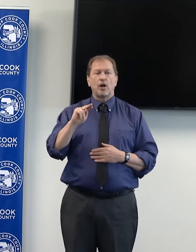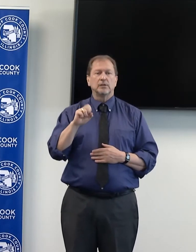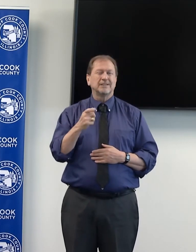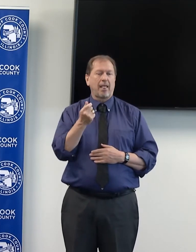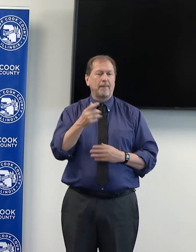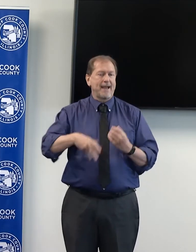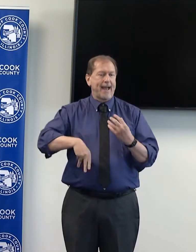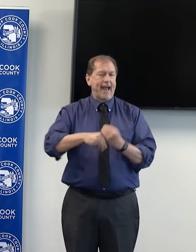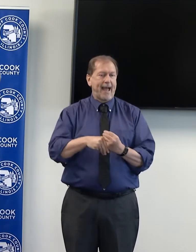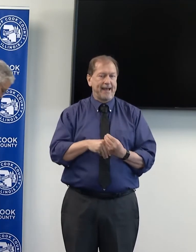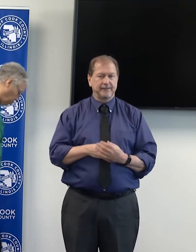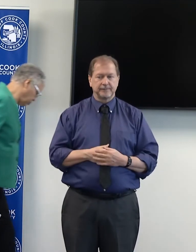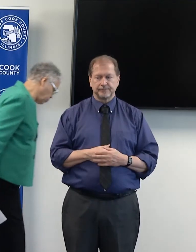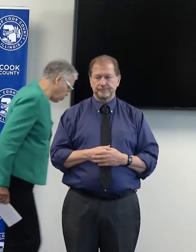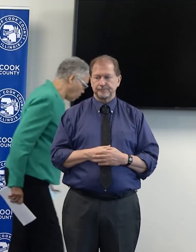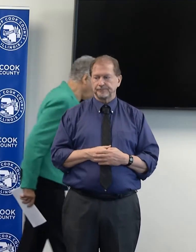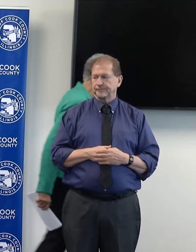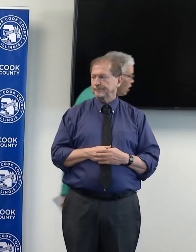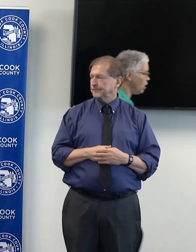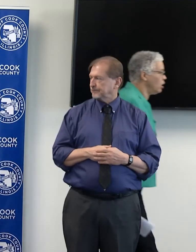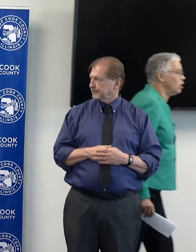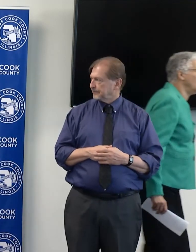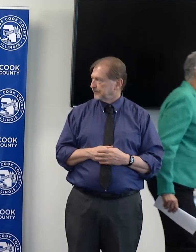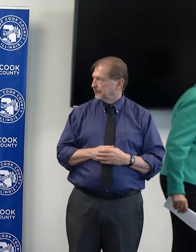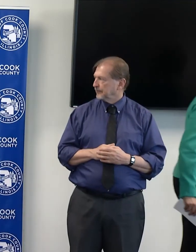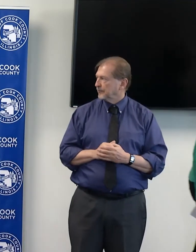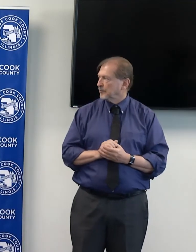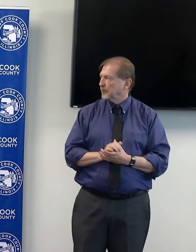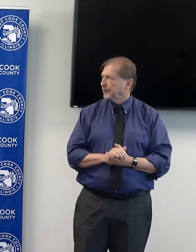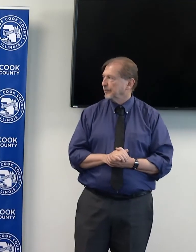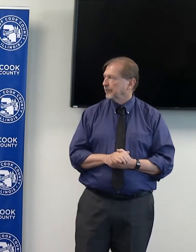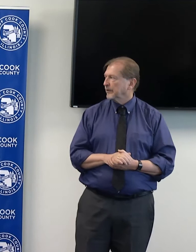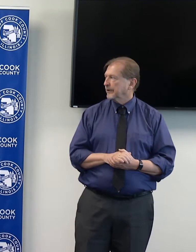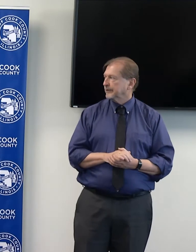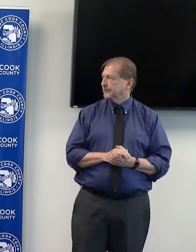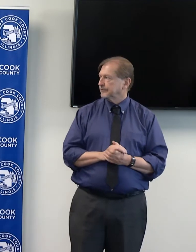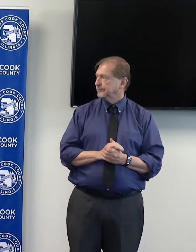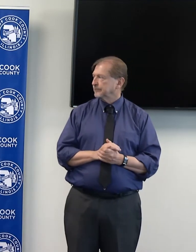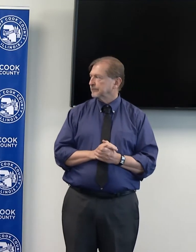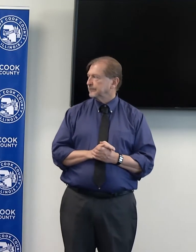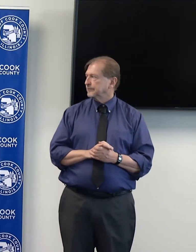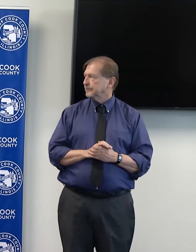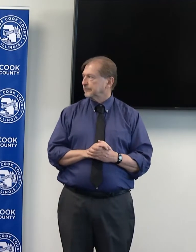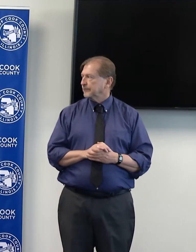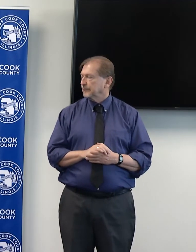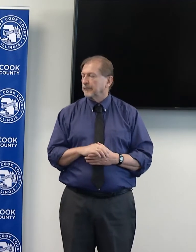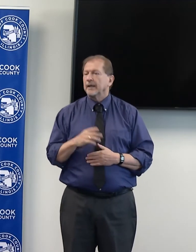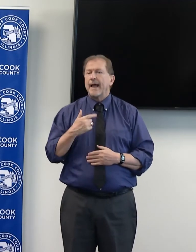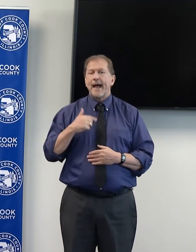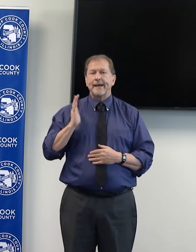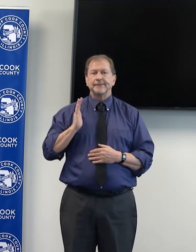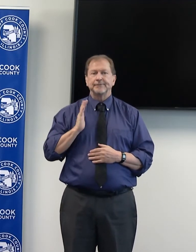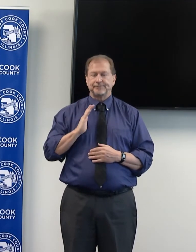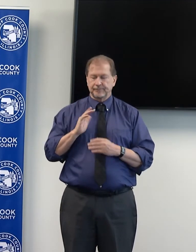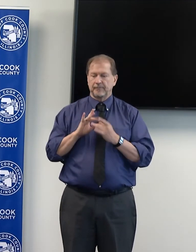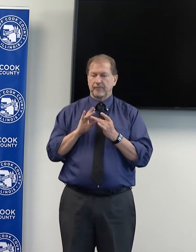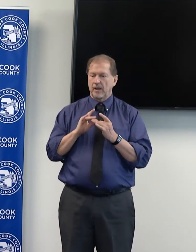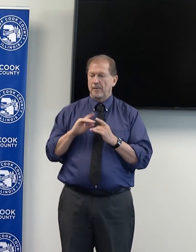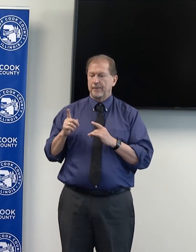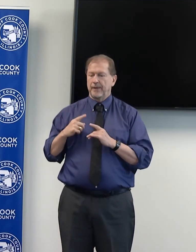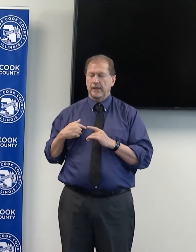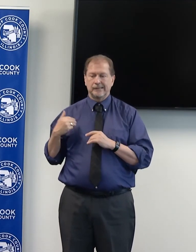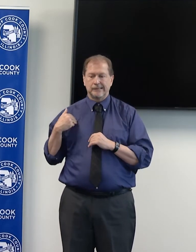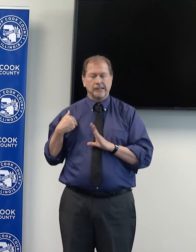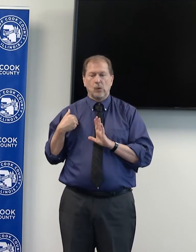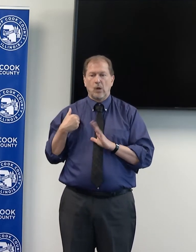comment. My fact checkers called me out. I misspoke previously. We did just